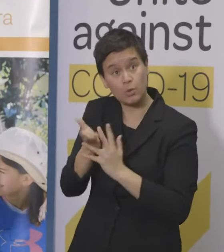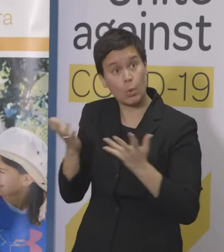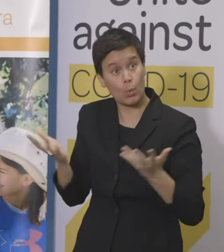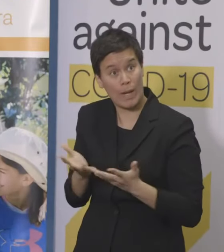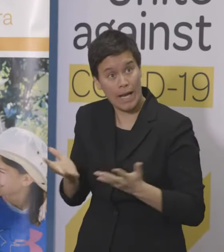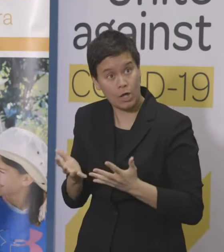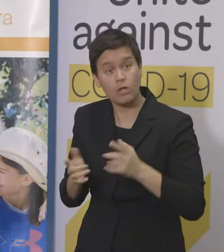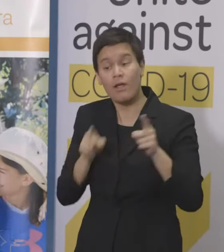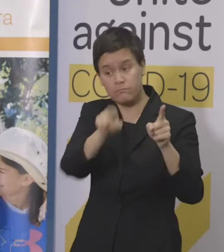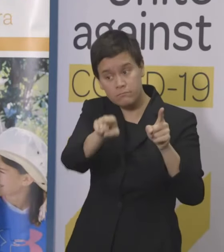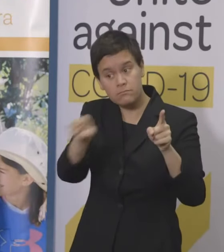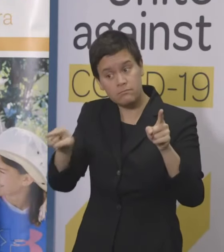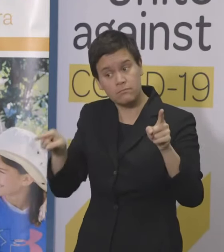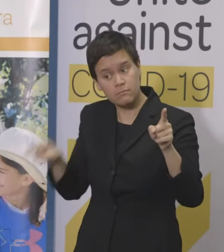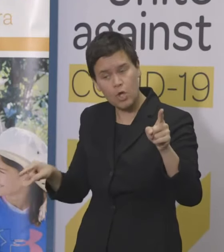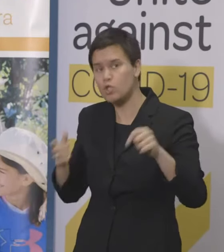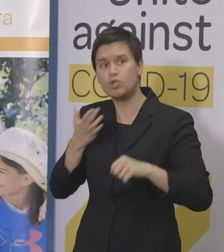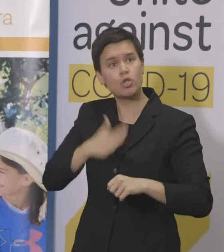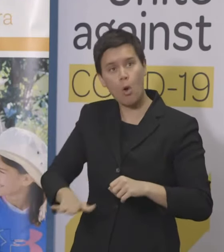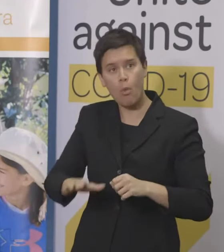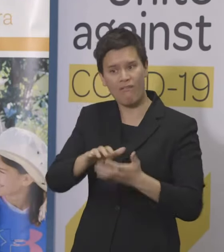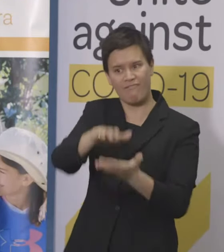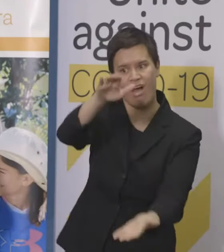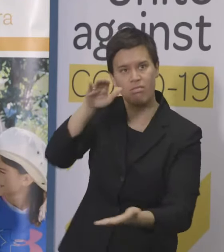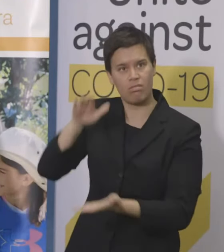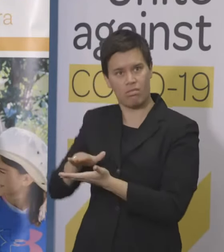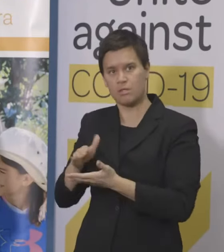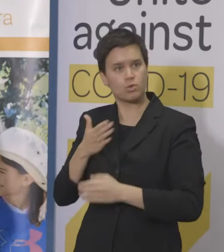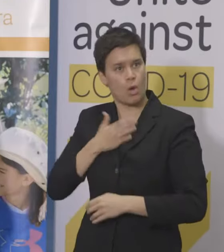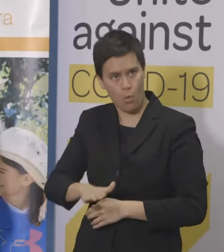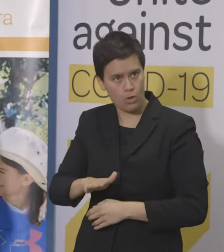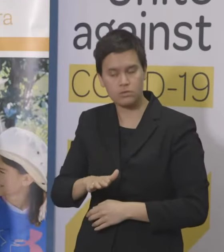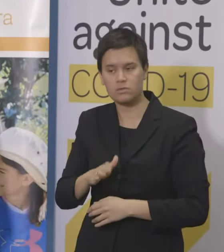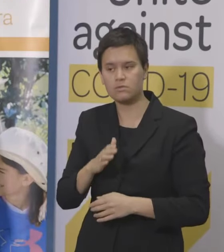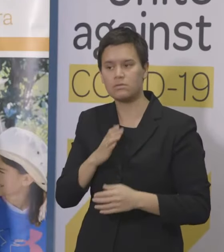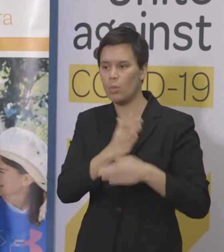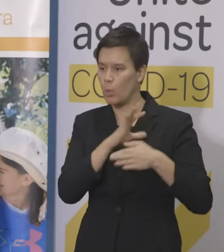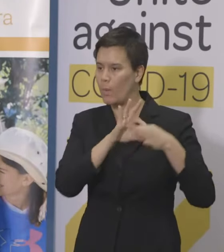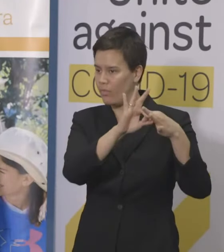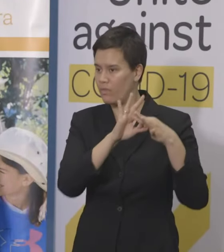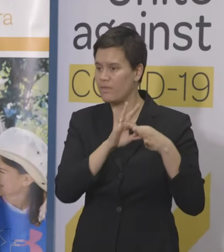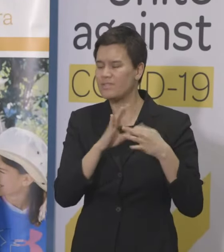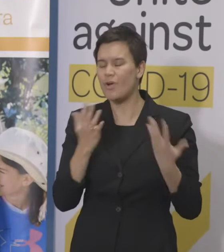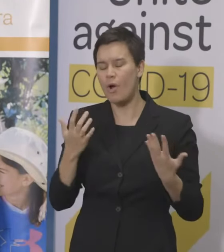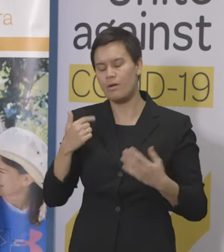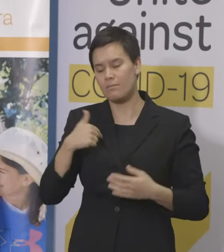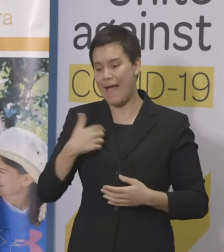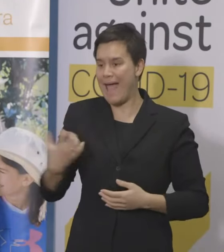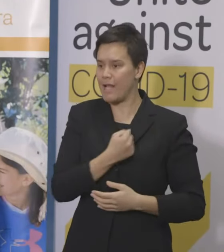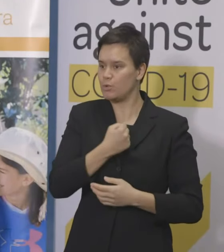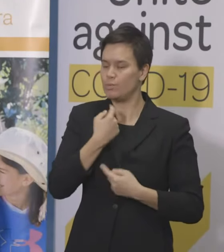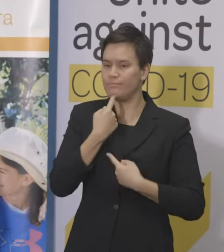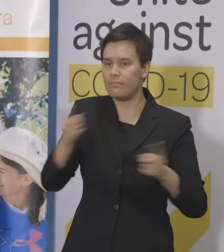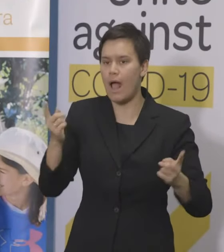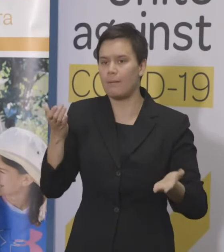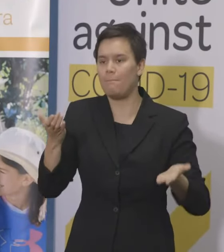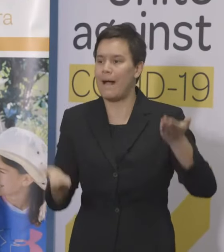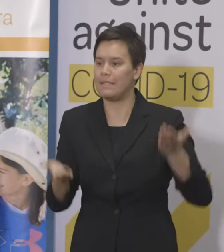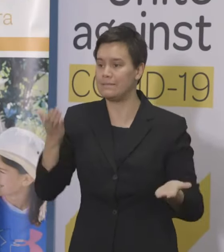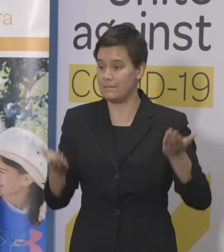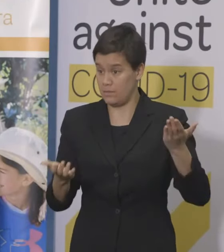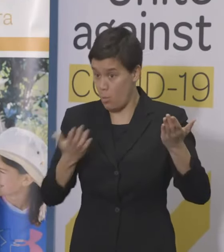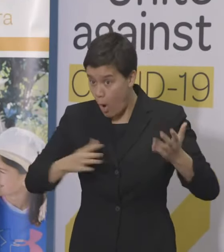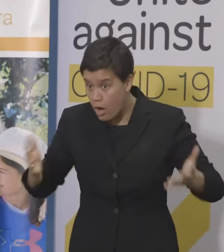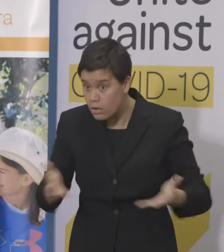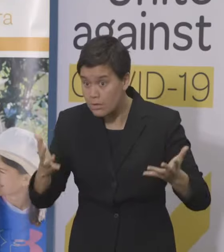just sitting in one place and not being used. So I guess it was a balance of wanting to encourage people to be vaccinated, and